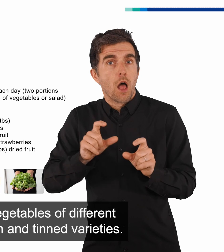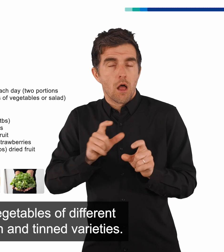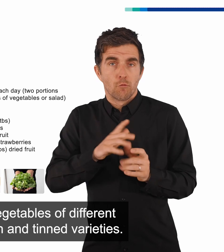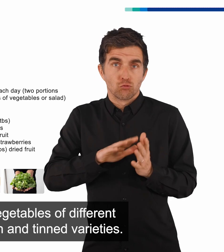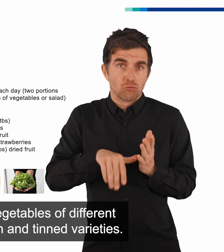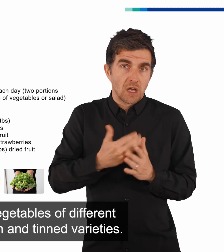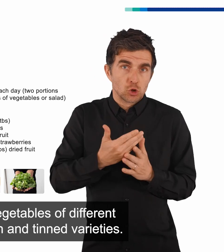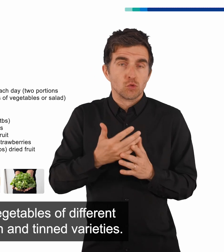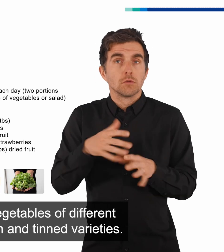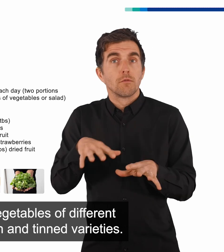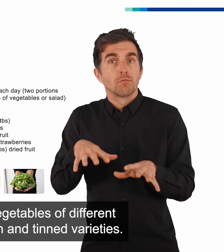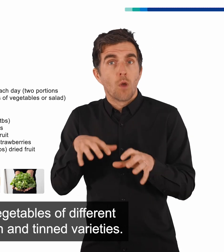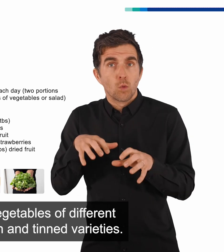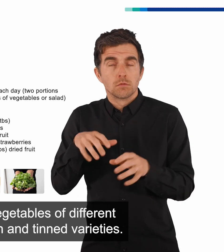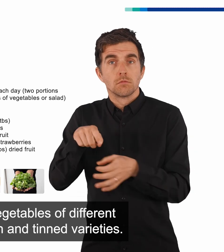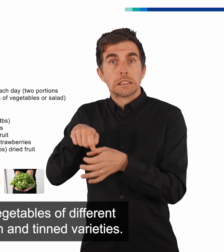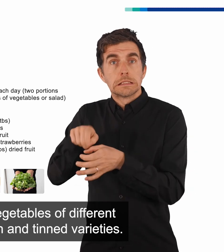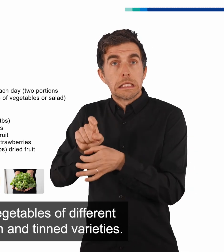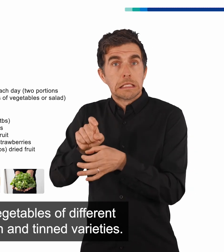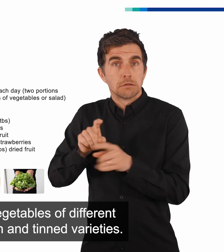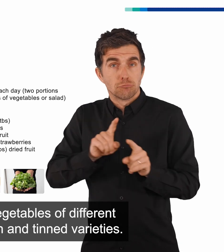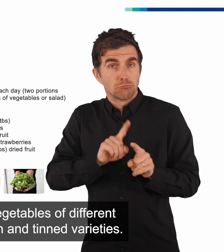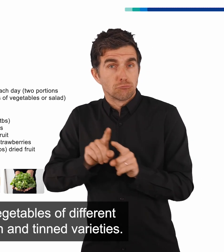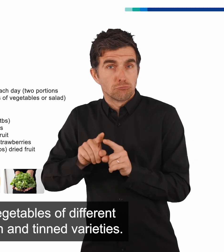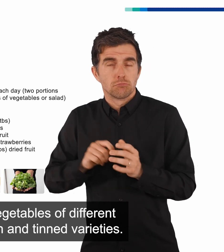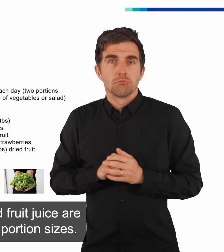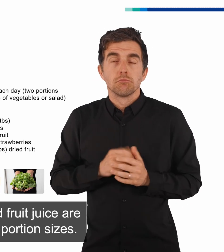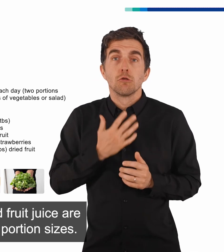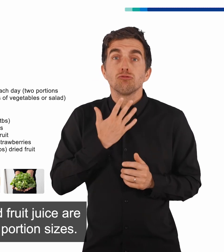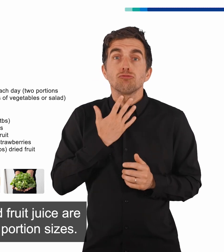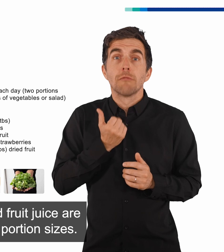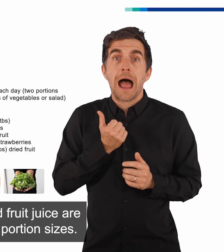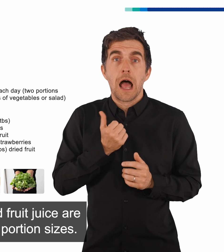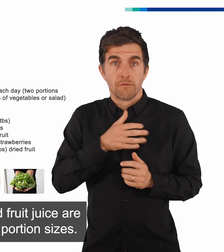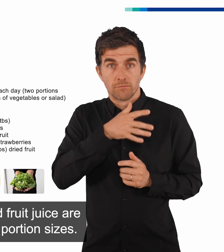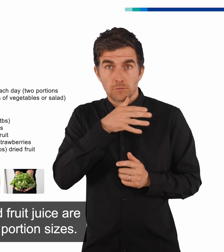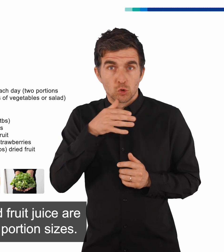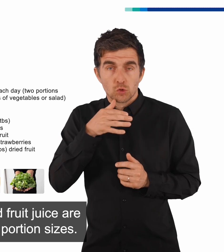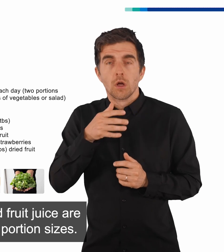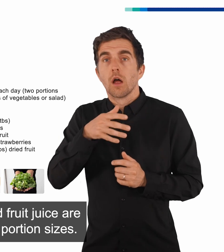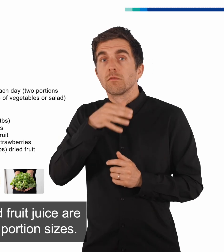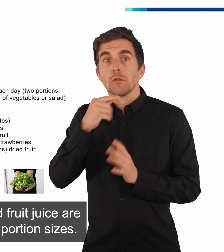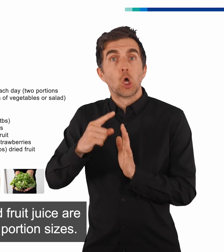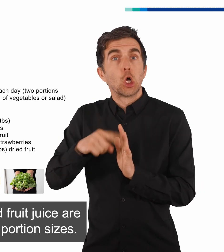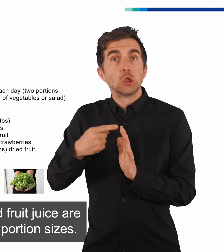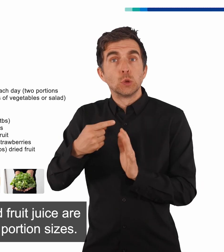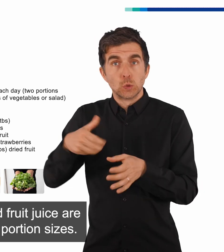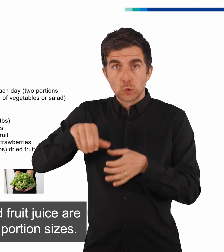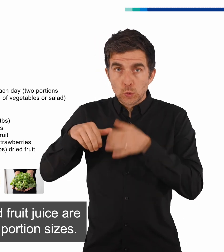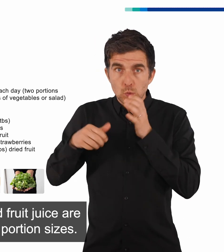eat 5 or more portions every day, 2 portions of fruit and 3 of vegetables or salad. Here are